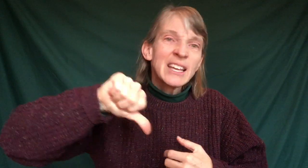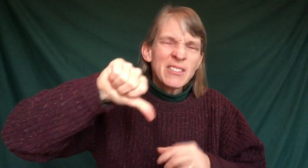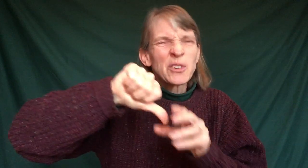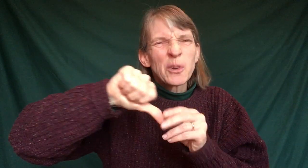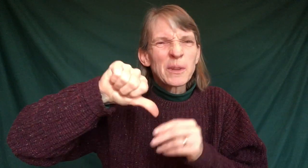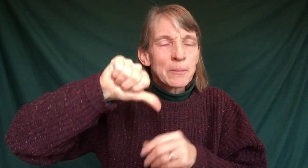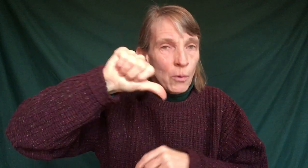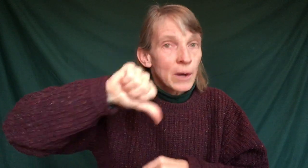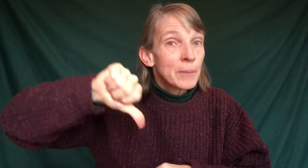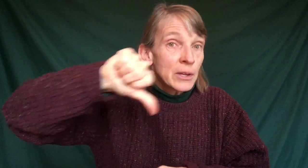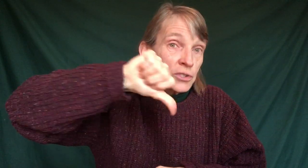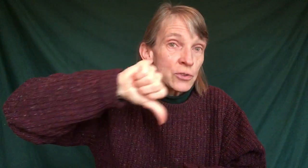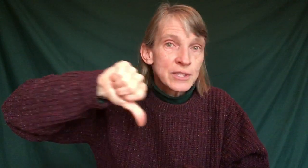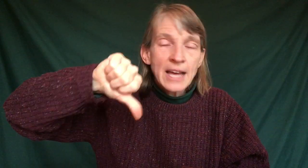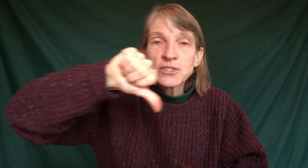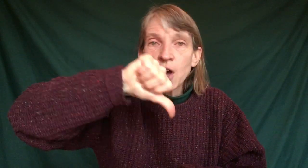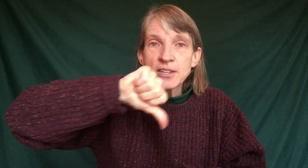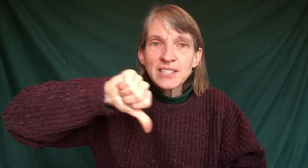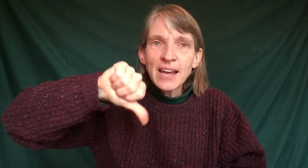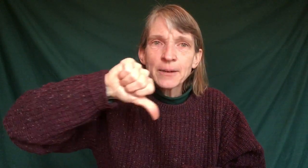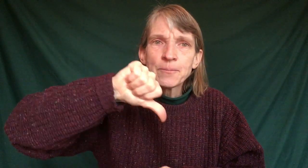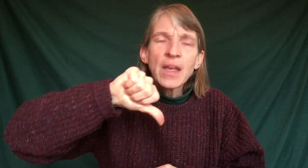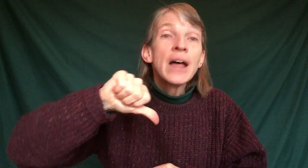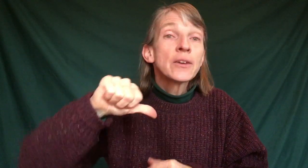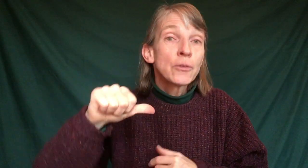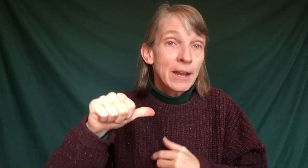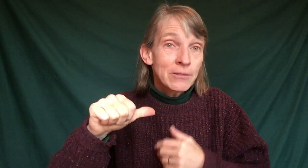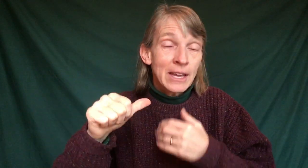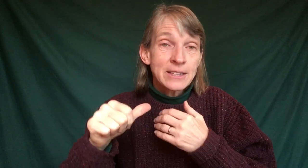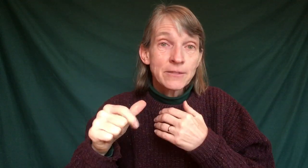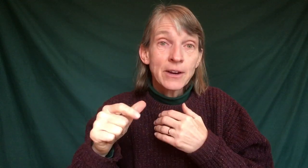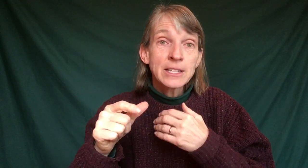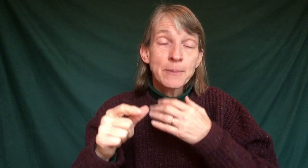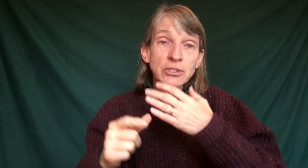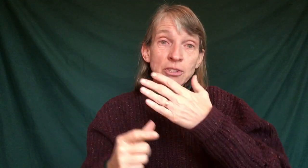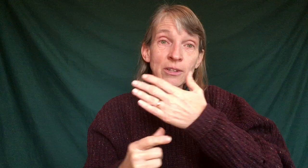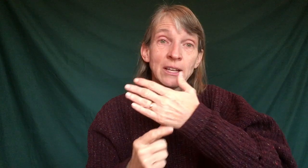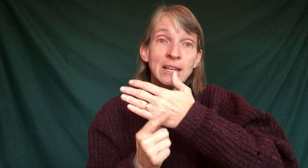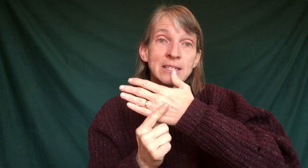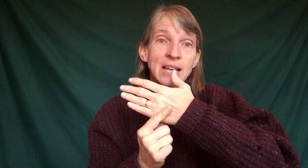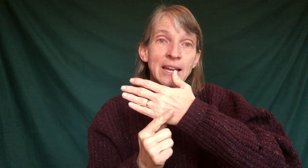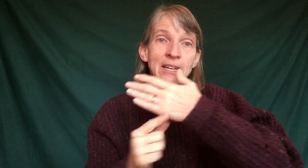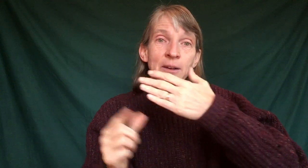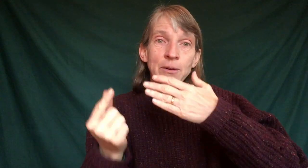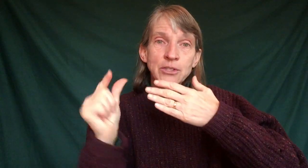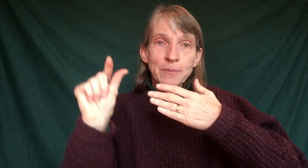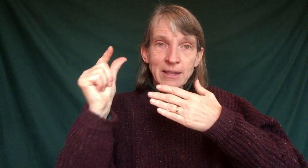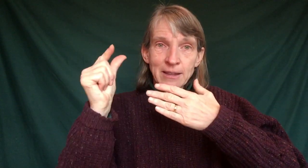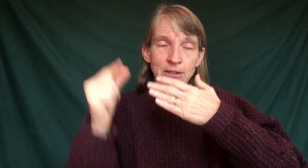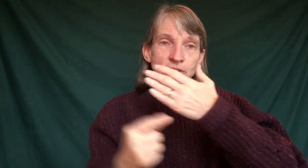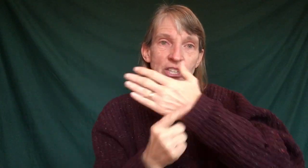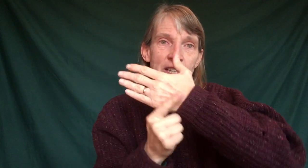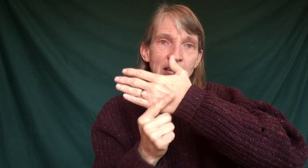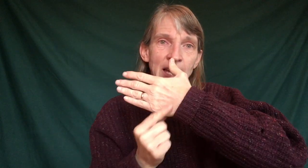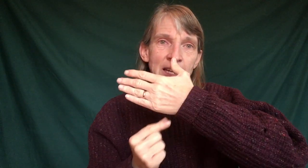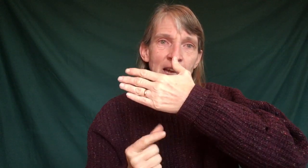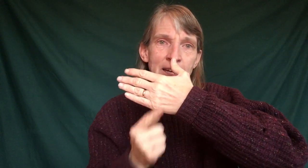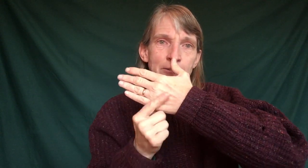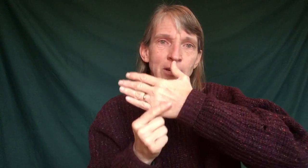even though you don't really pour it, but you can still use that sauce sign. Gravy has a very special sign, which you make the letter G and kind of